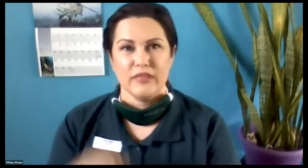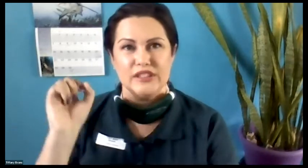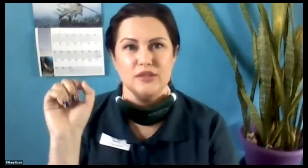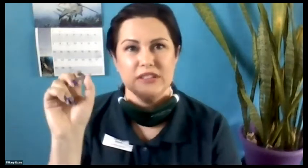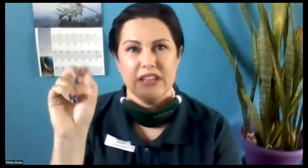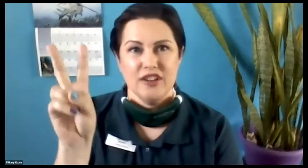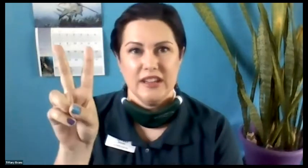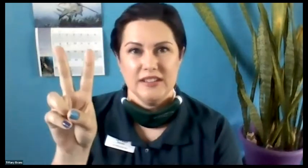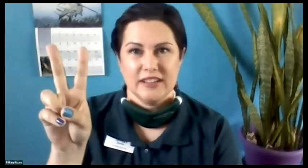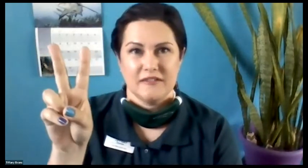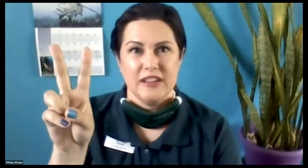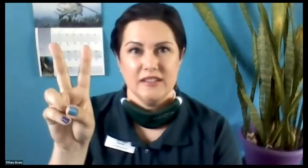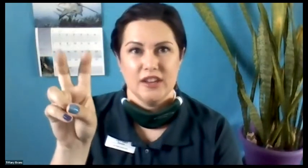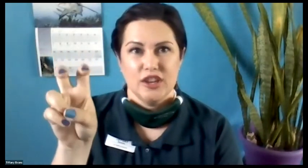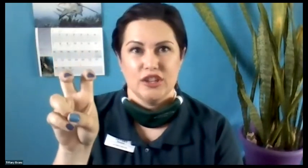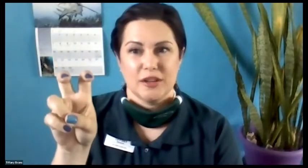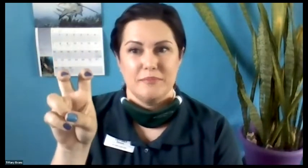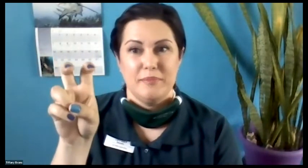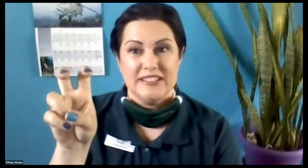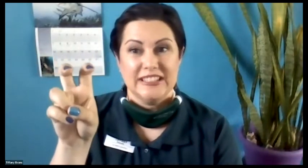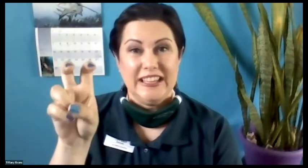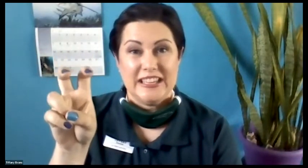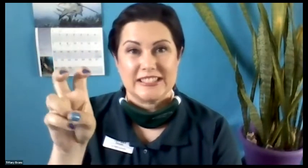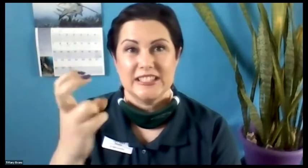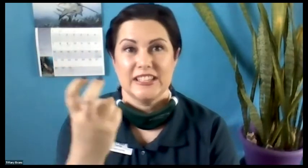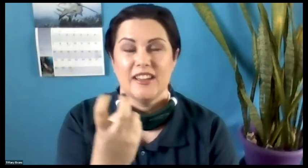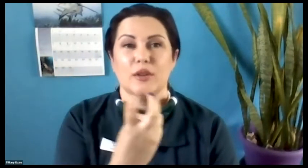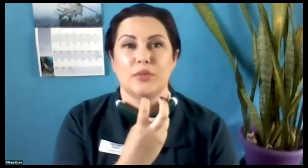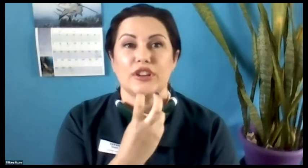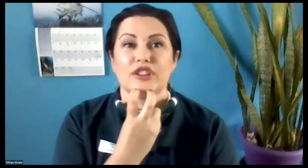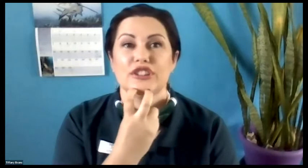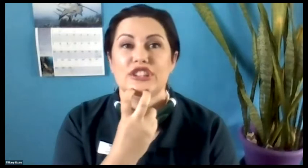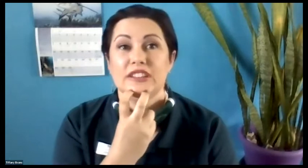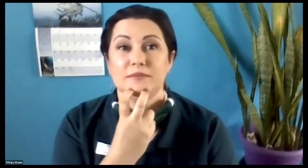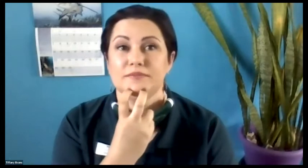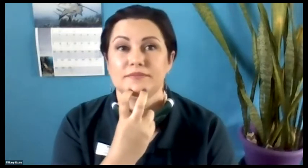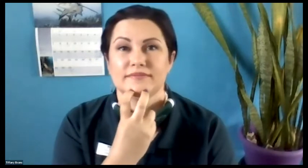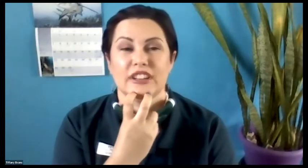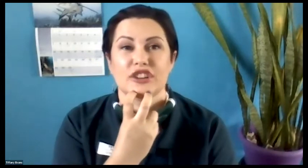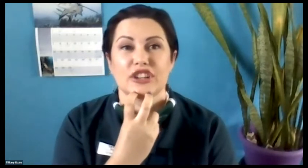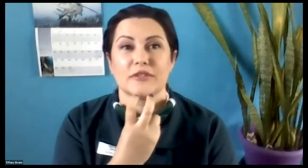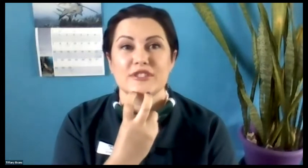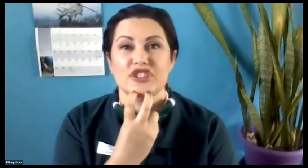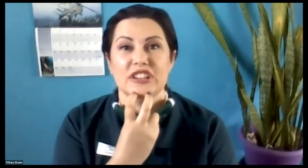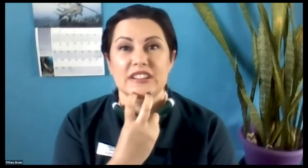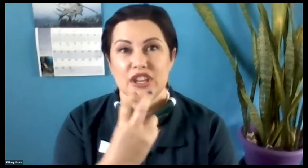So take your hand like a V. You're going to bend it like this. Put it on your chin, and you're going to go from your chin to